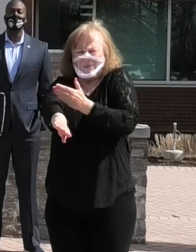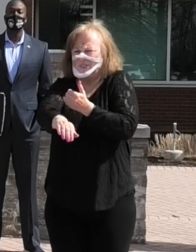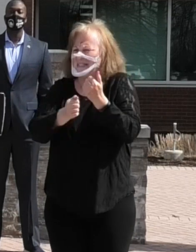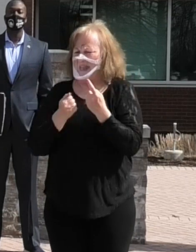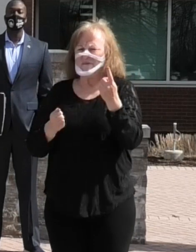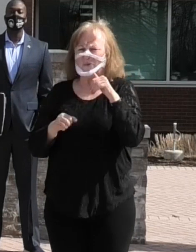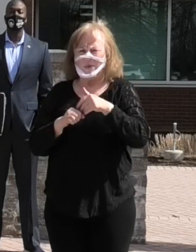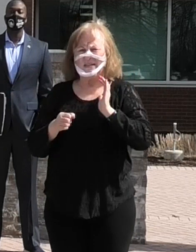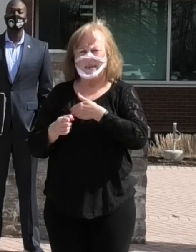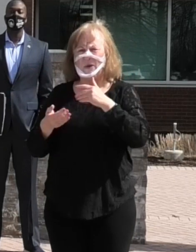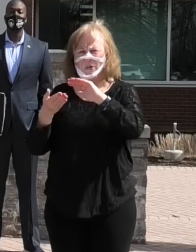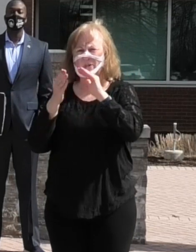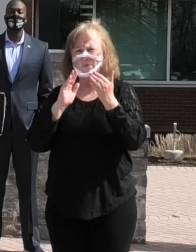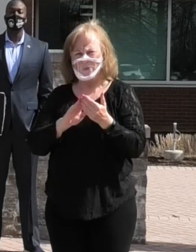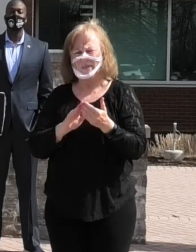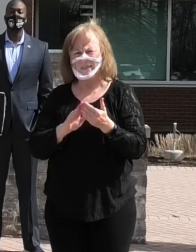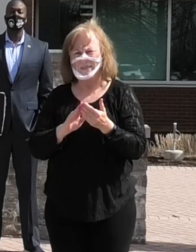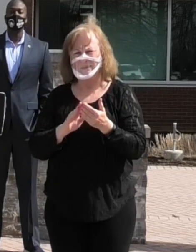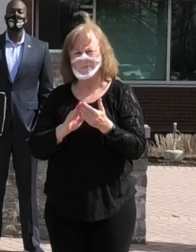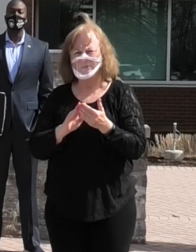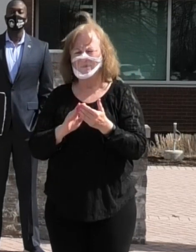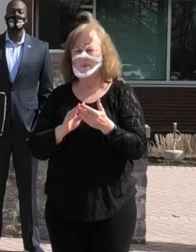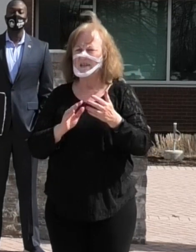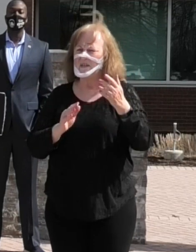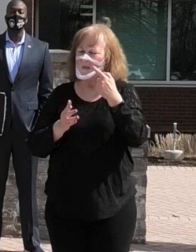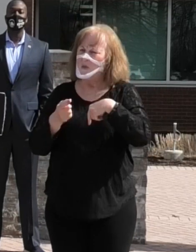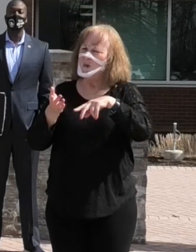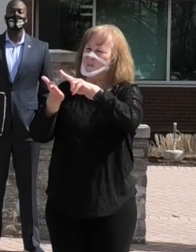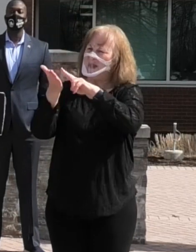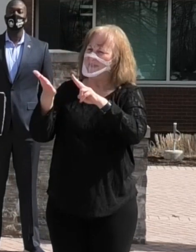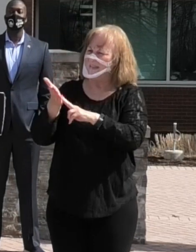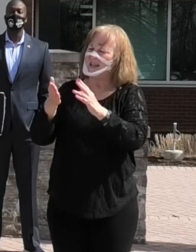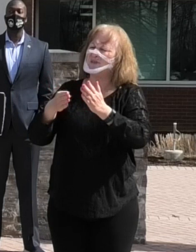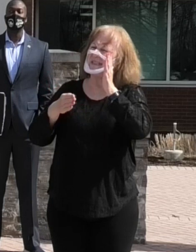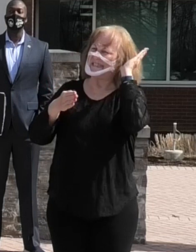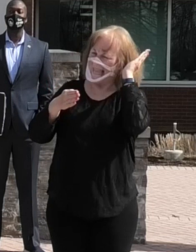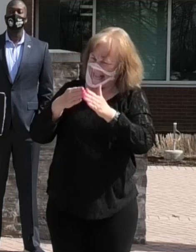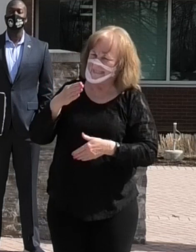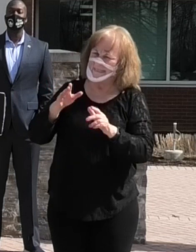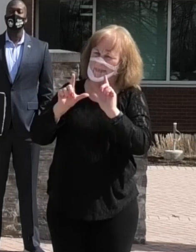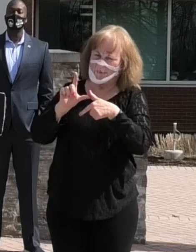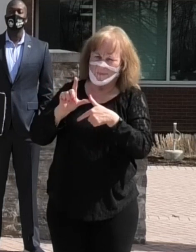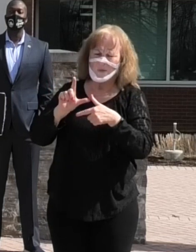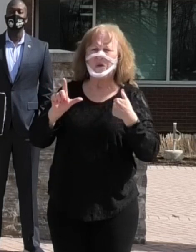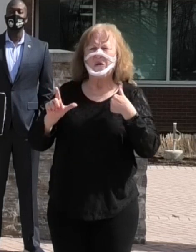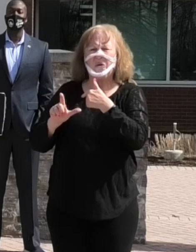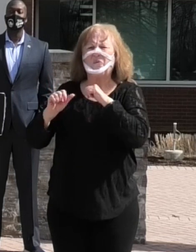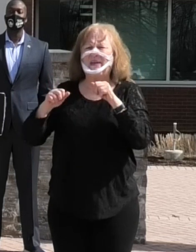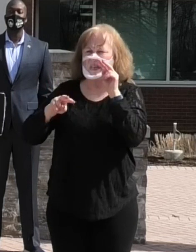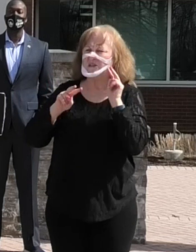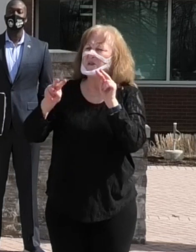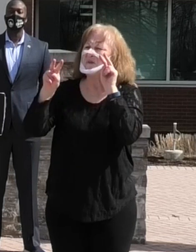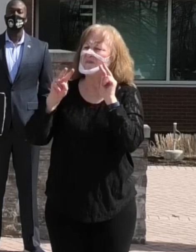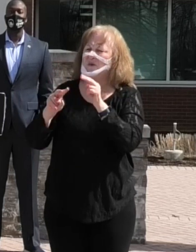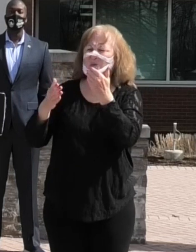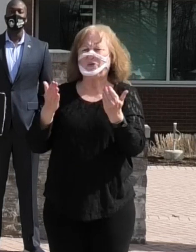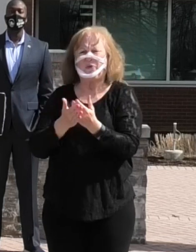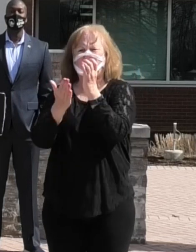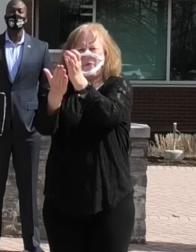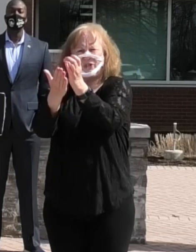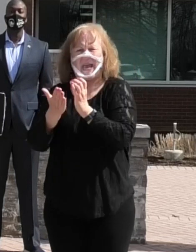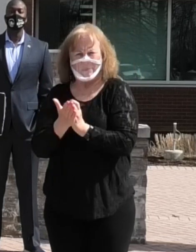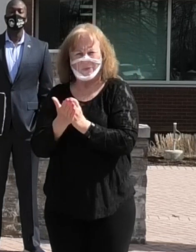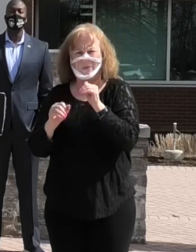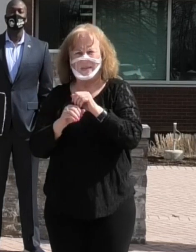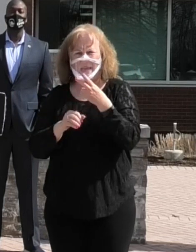everyone in our community. Once the contract is finally ended, we can look forward to a new chapter